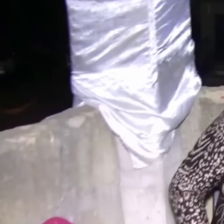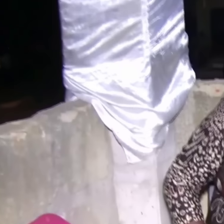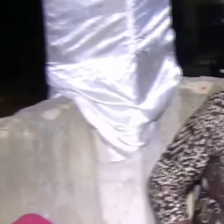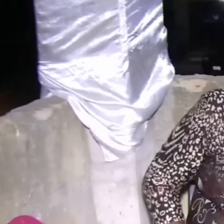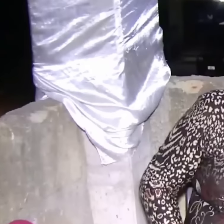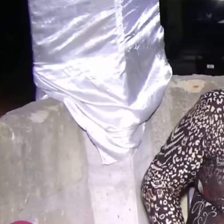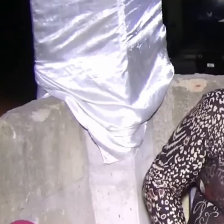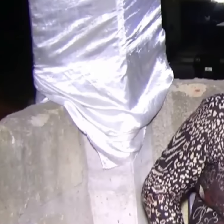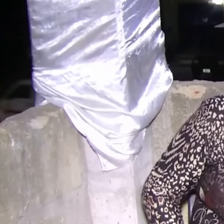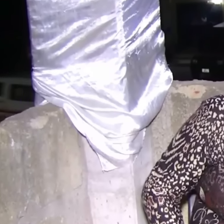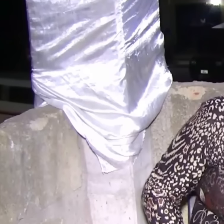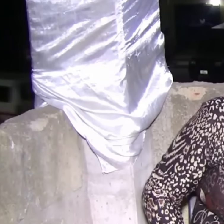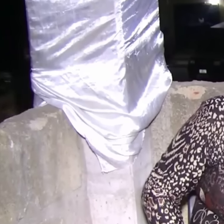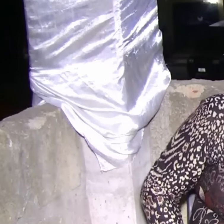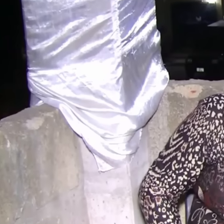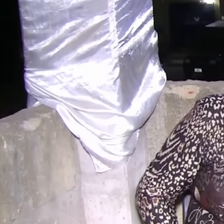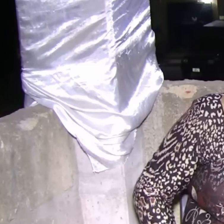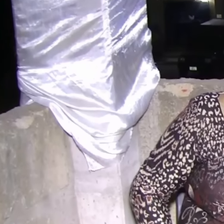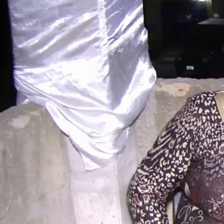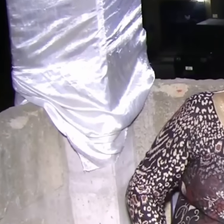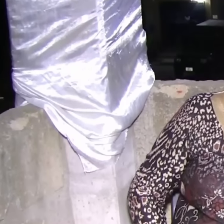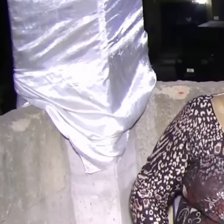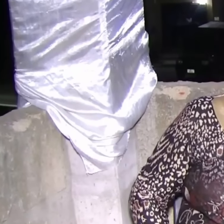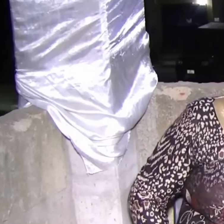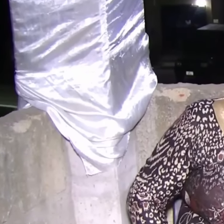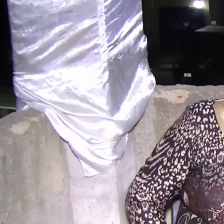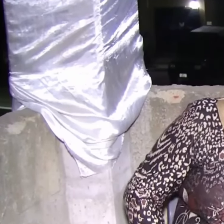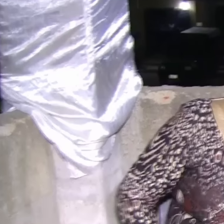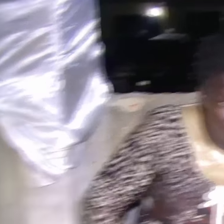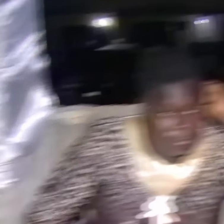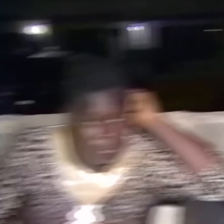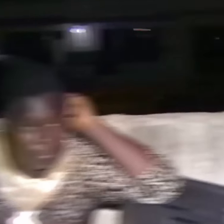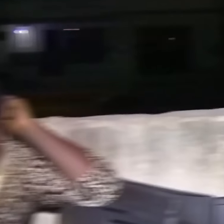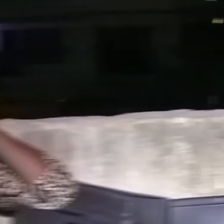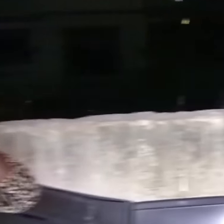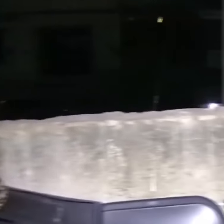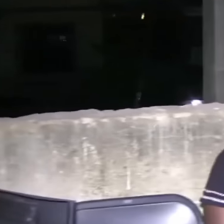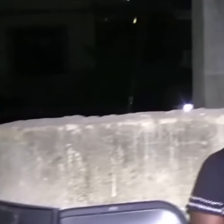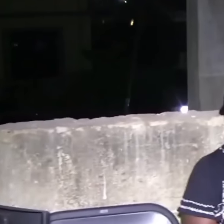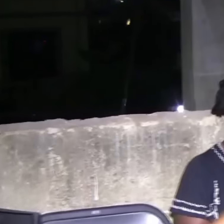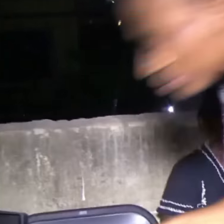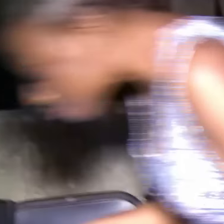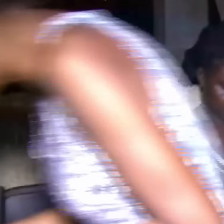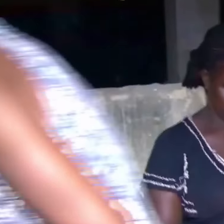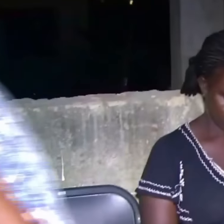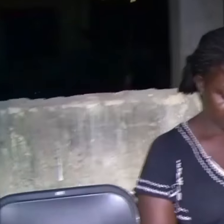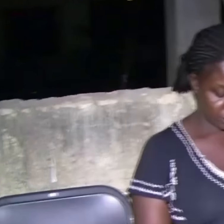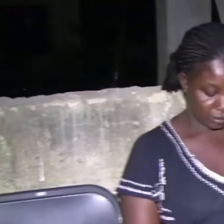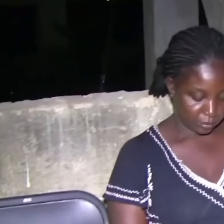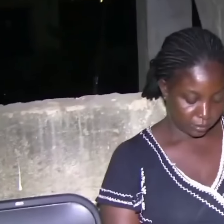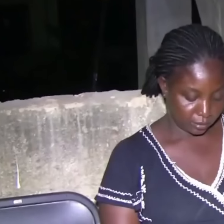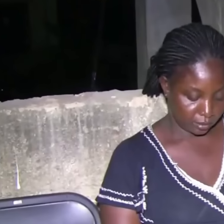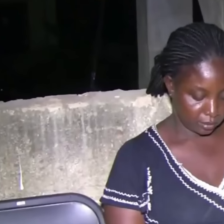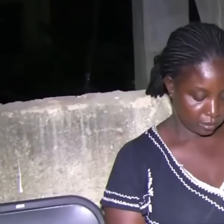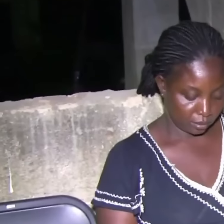ho na wonnie bi ade na bisade bi abeto anim dia ne ba promise abra me gina ha no